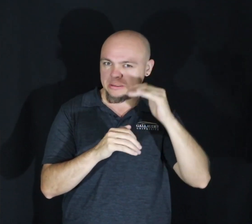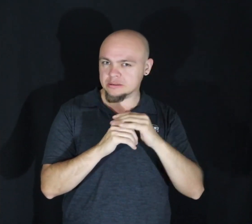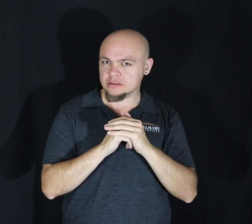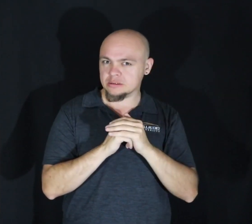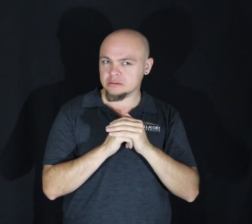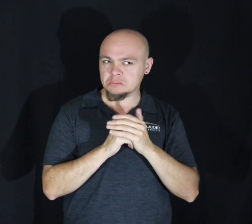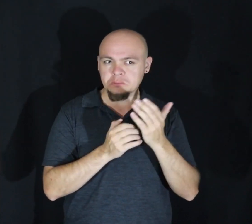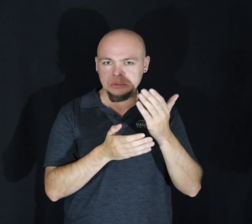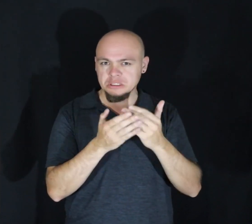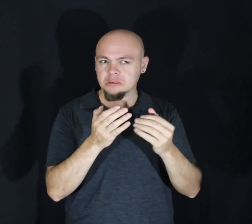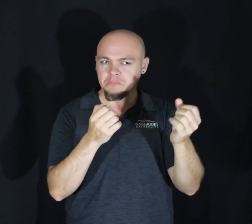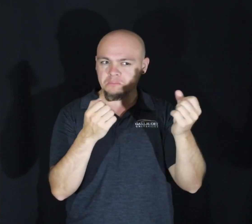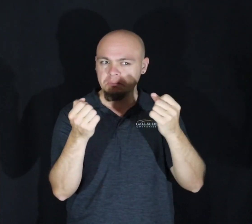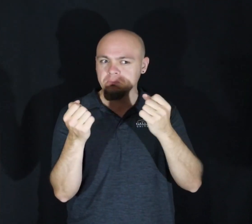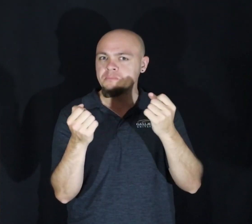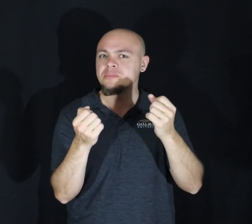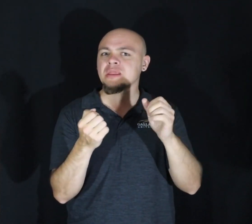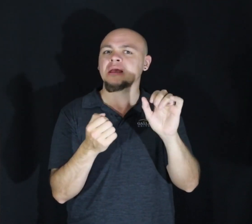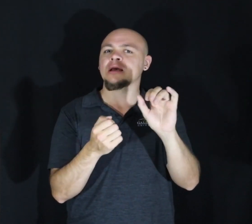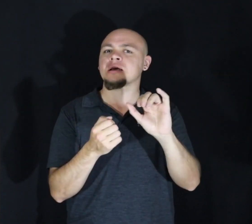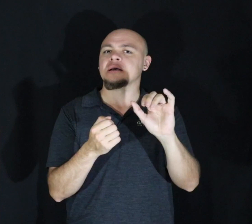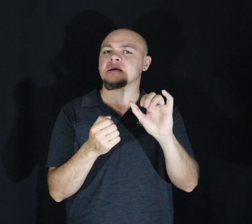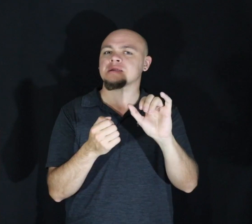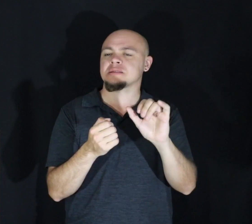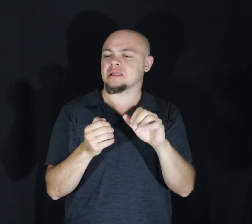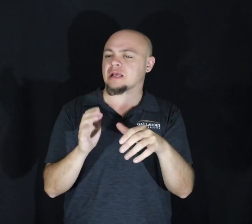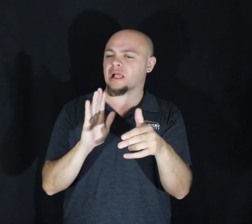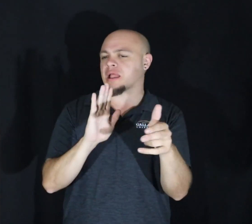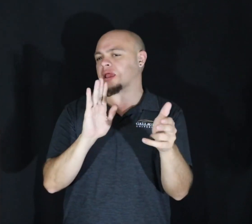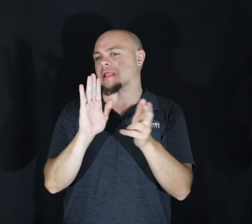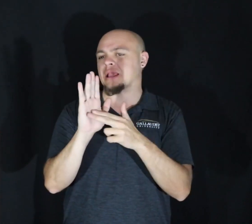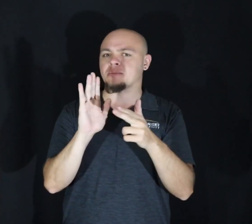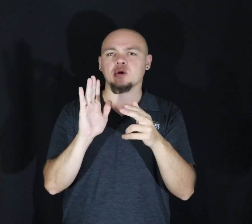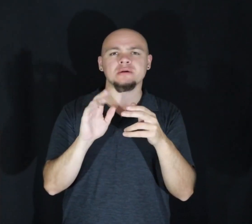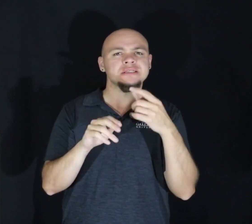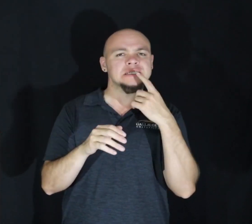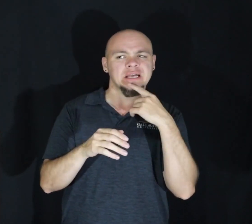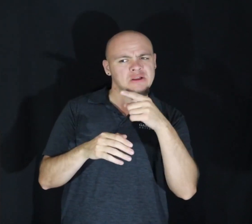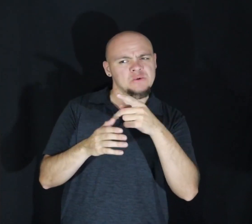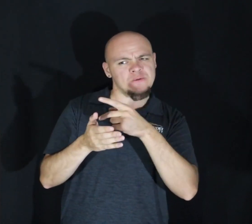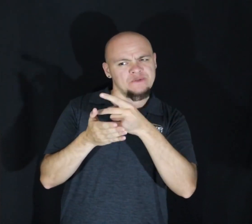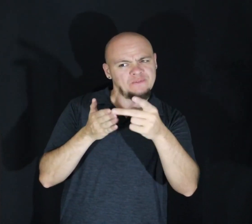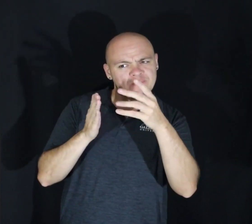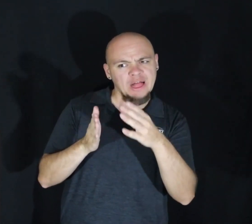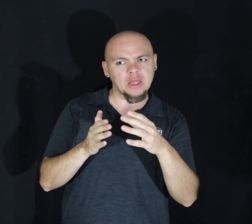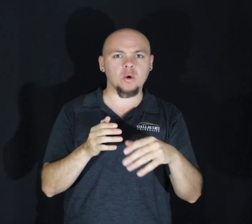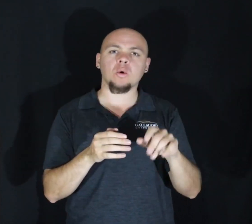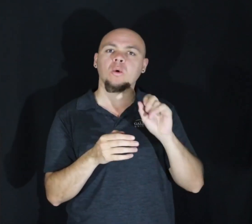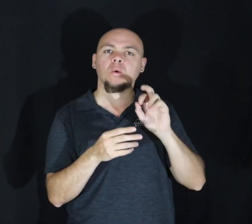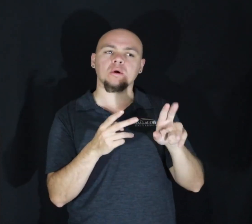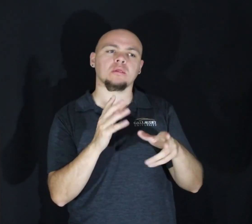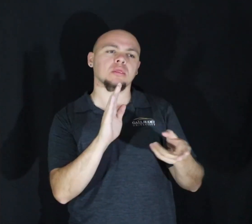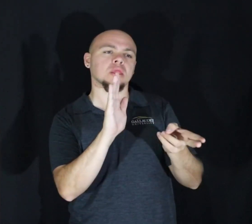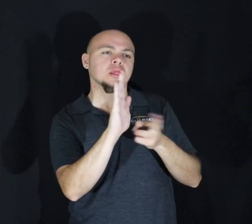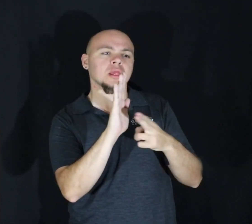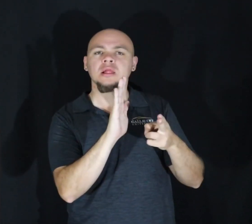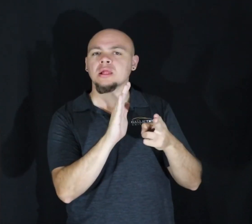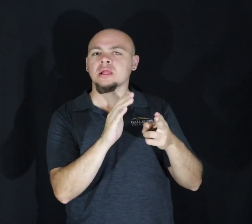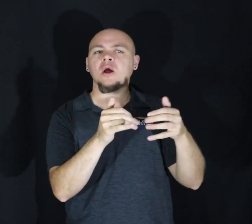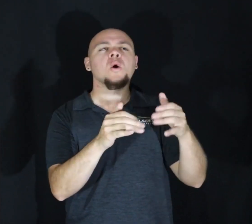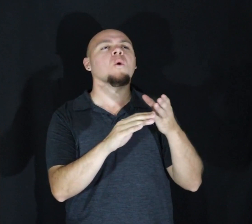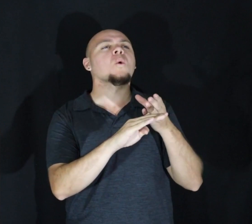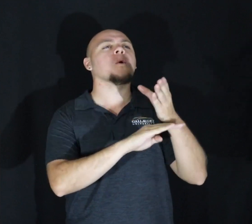like slapping a big sticker on someone with a label that says failure or overachiever. And once you've got one of those stuck on